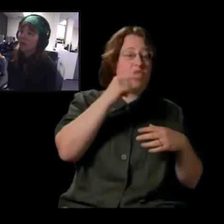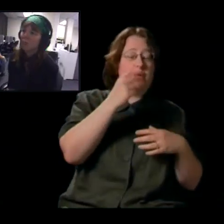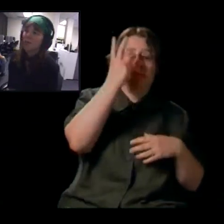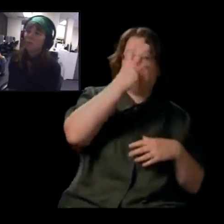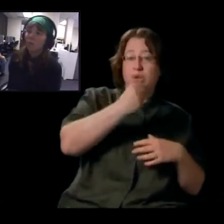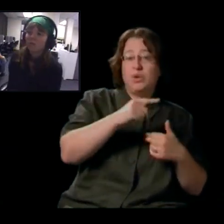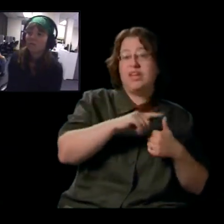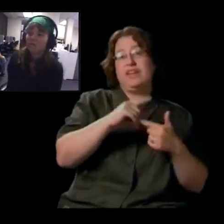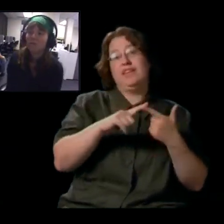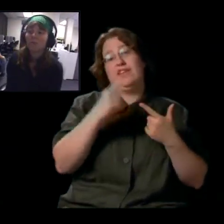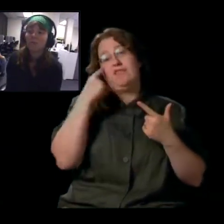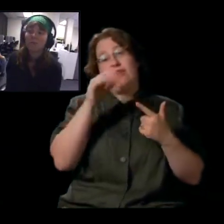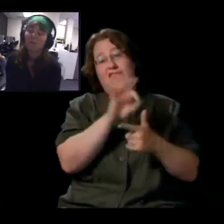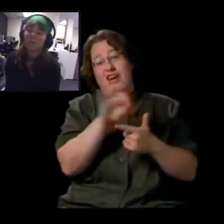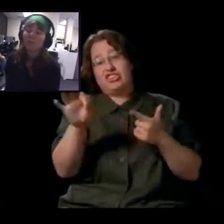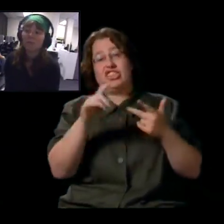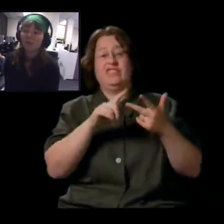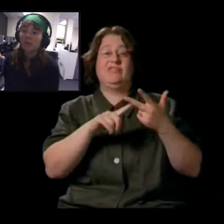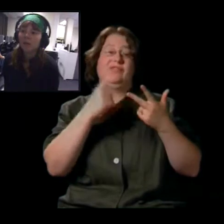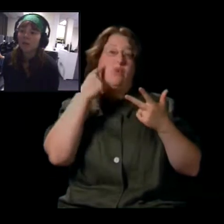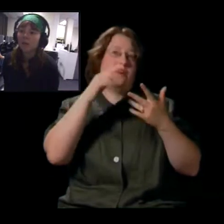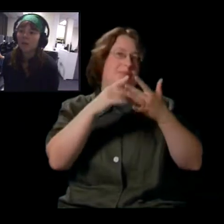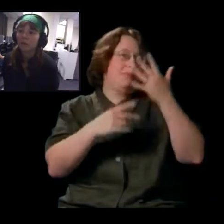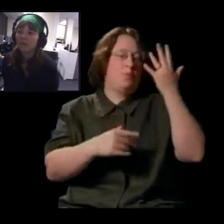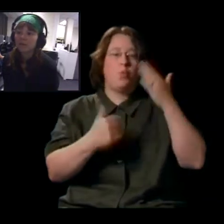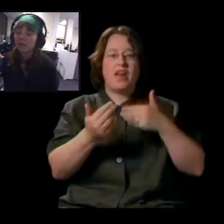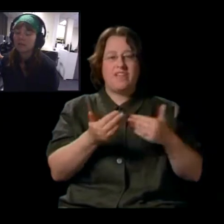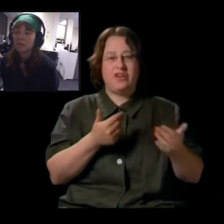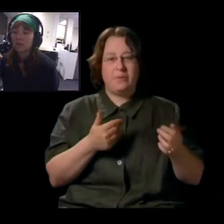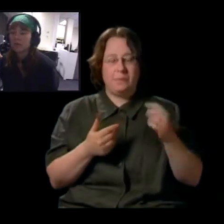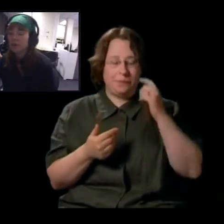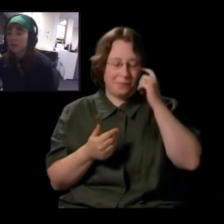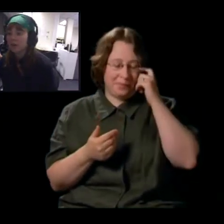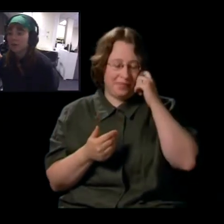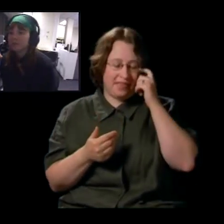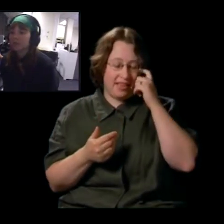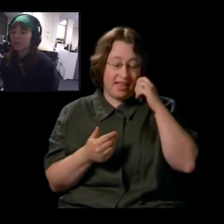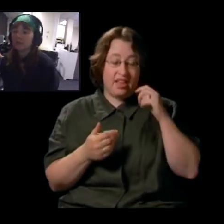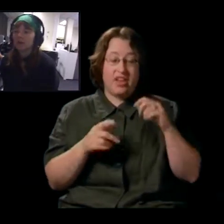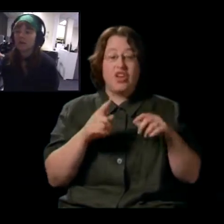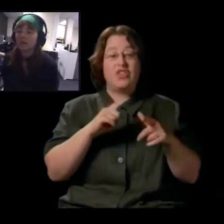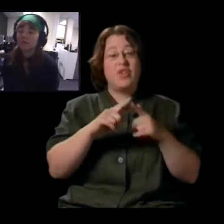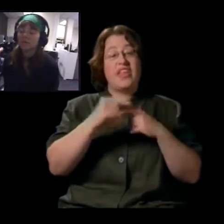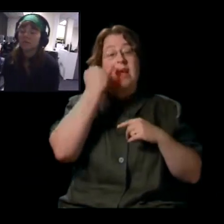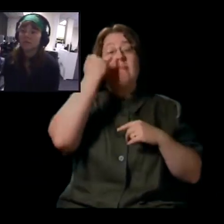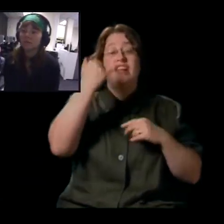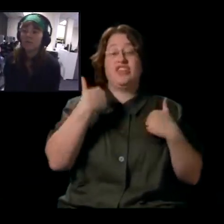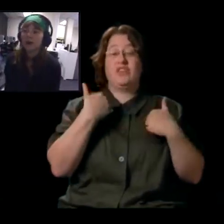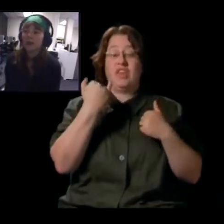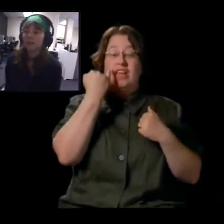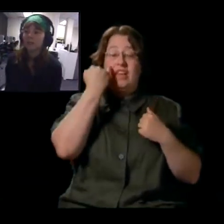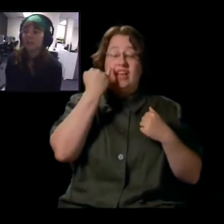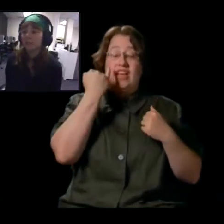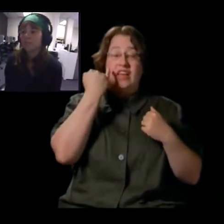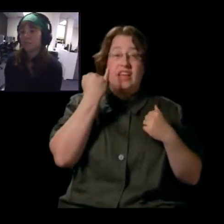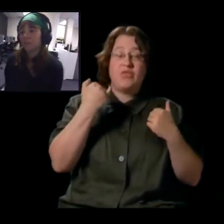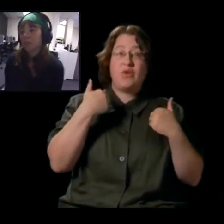whatever way they want to. Like maybe they have the beautiful looks in